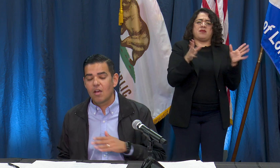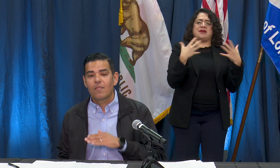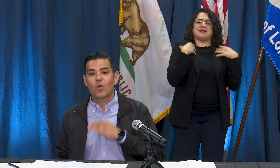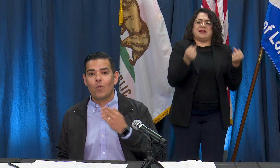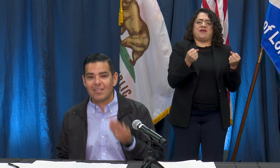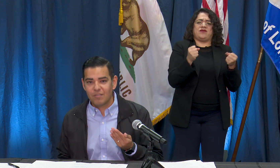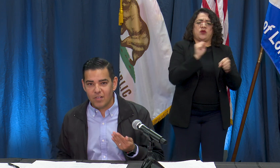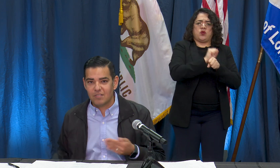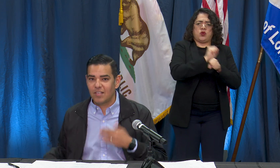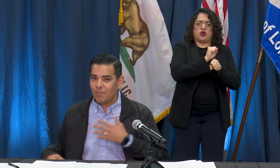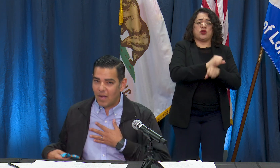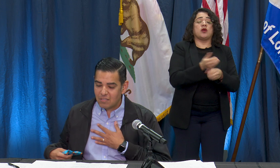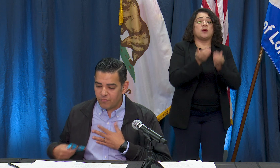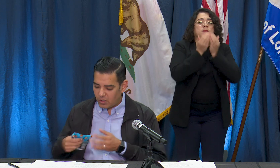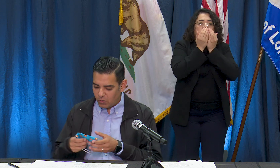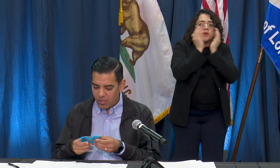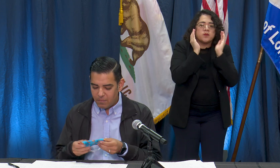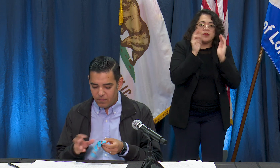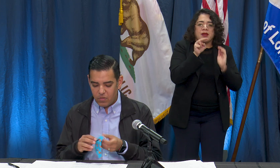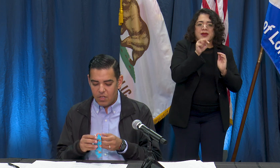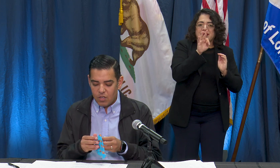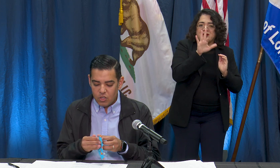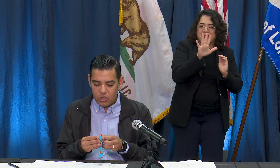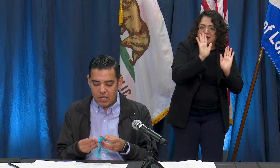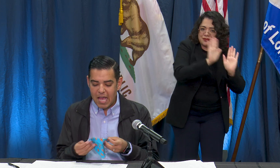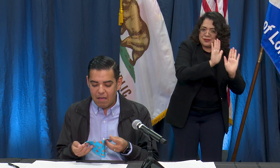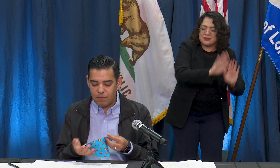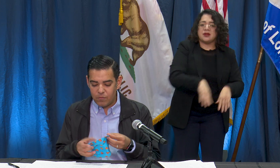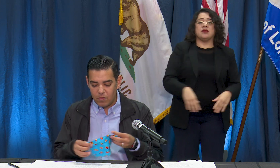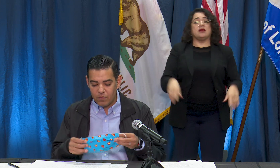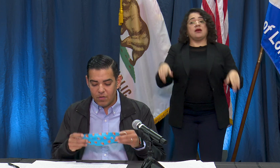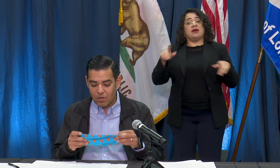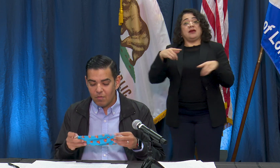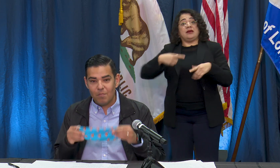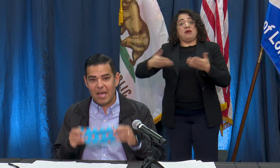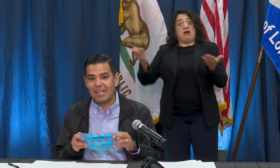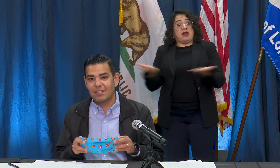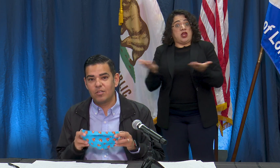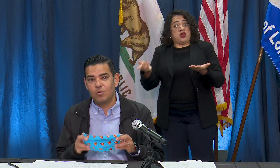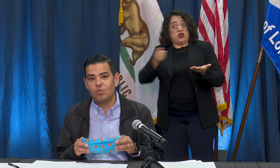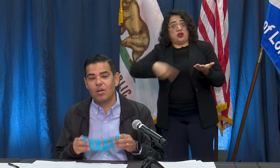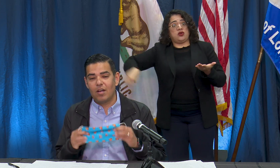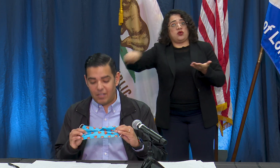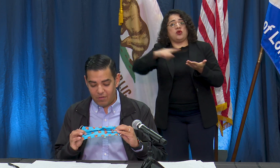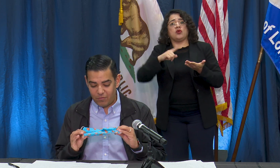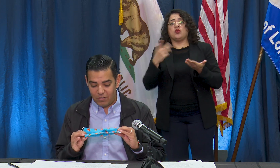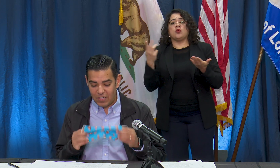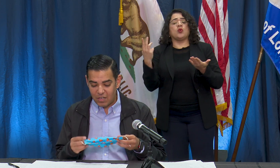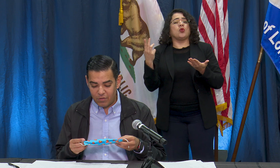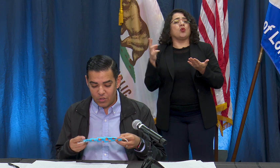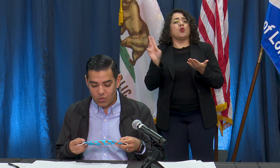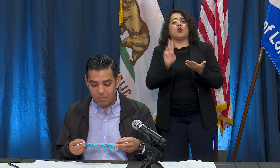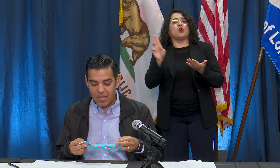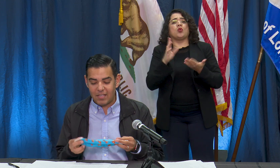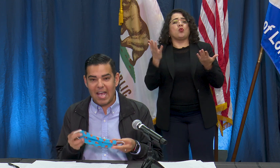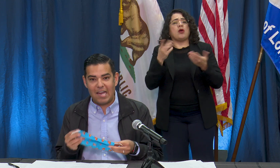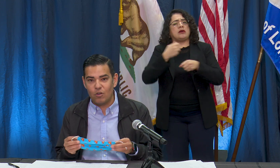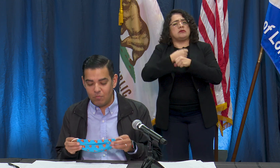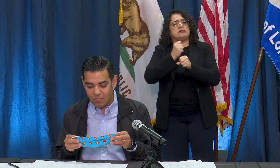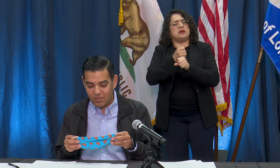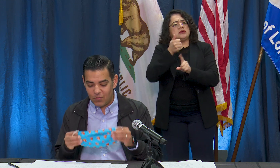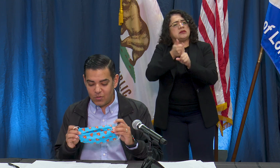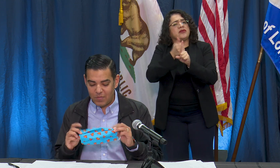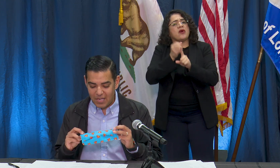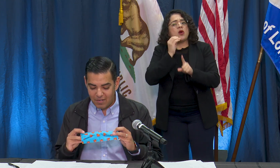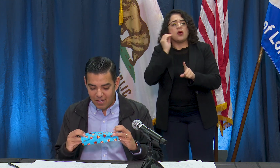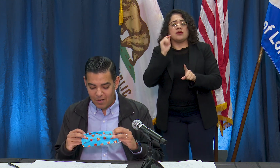workers. The rest of us, myself included, should have masks that you, these face coverings that you can make at